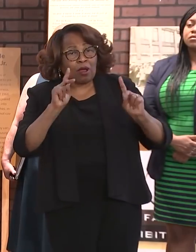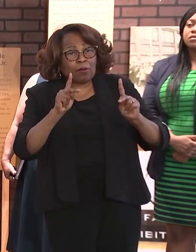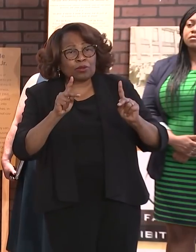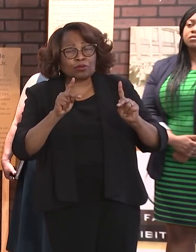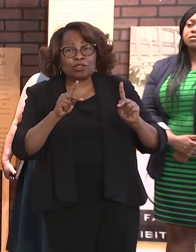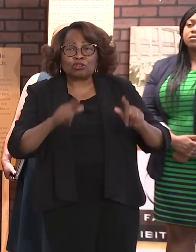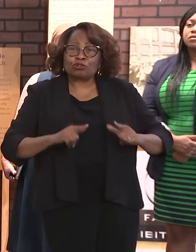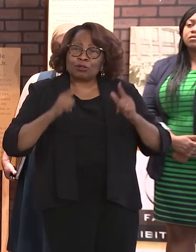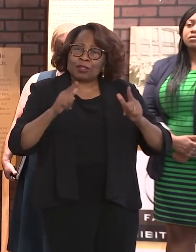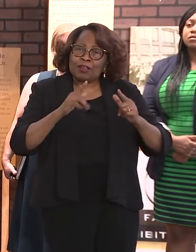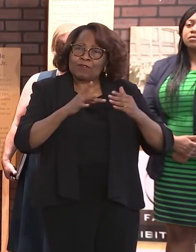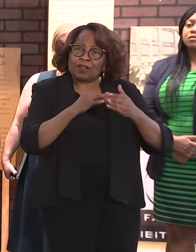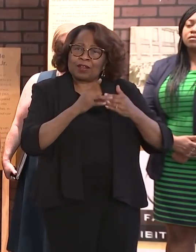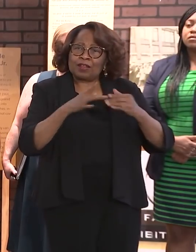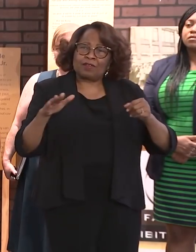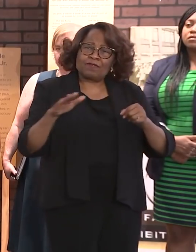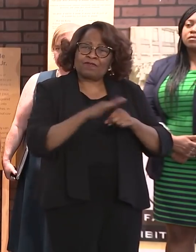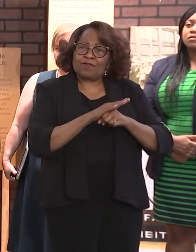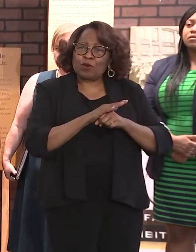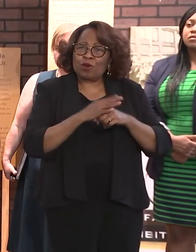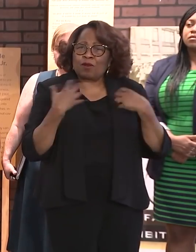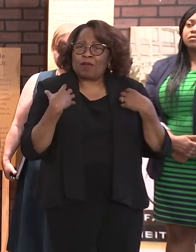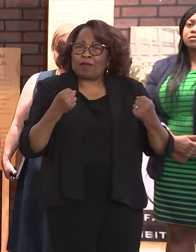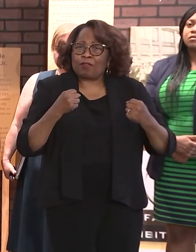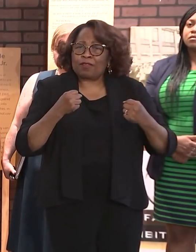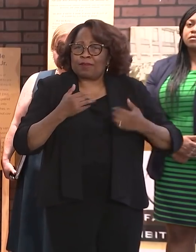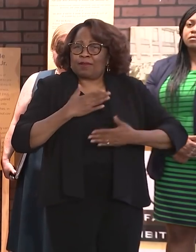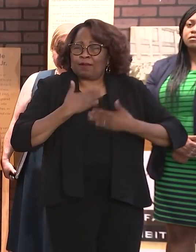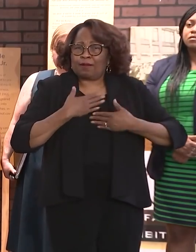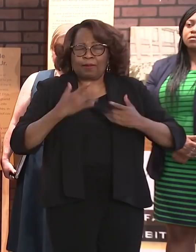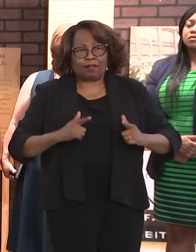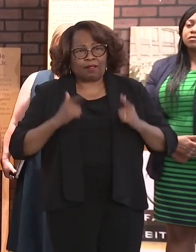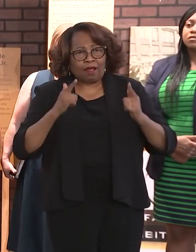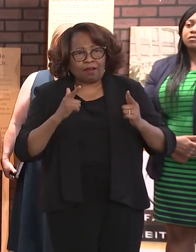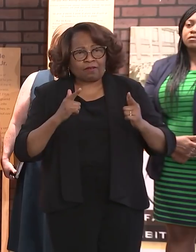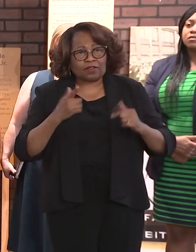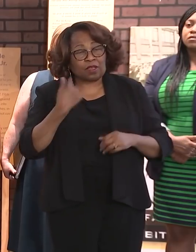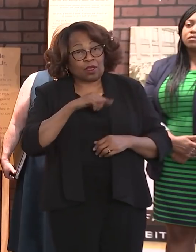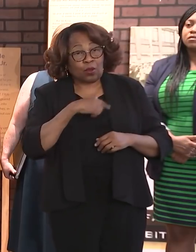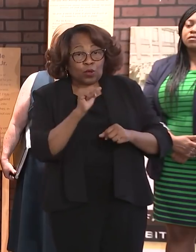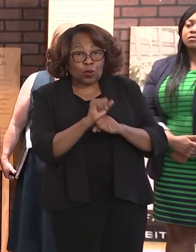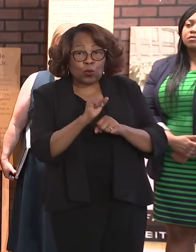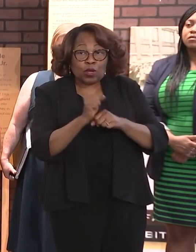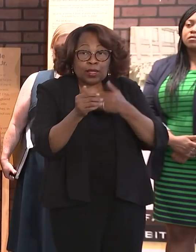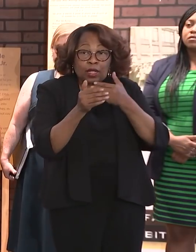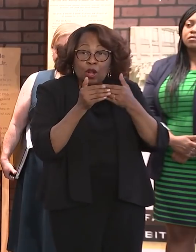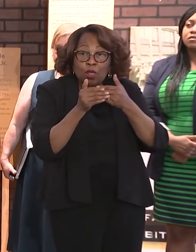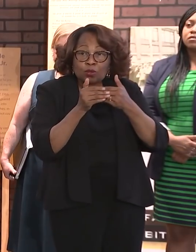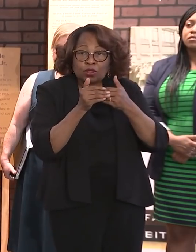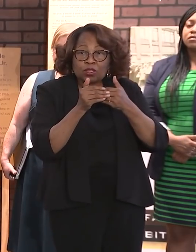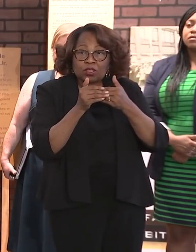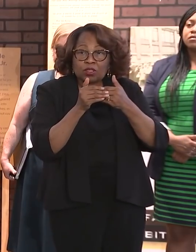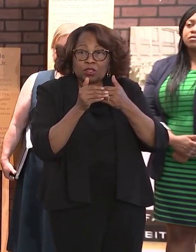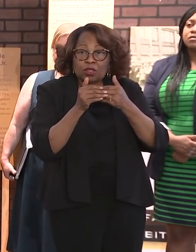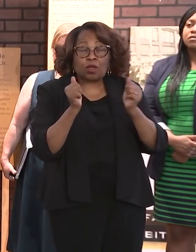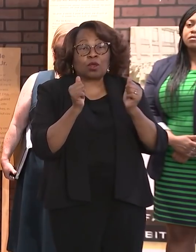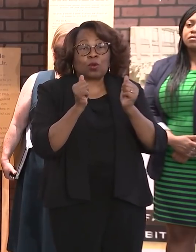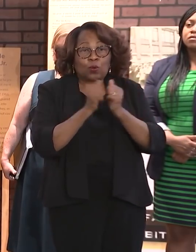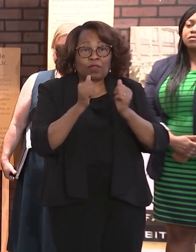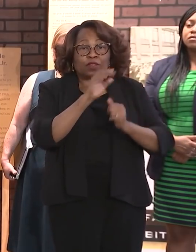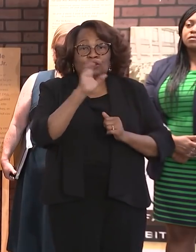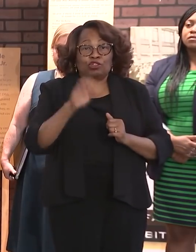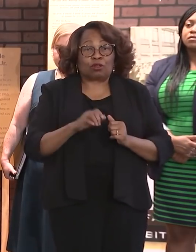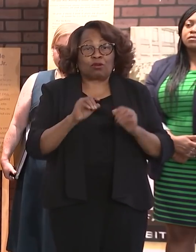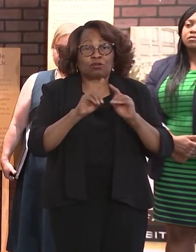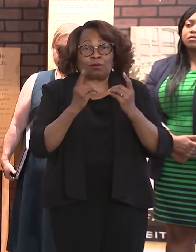live and lead full, healthy, and happy lives. And we are working closely with the Chicago